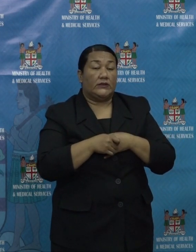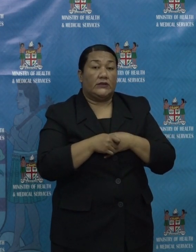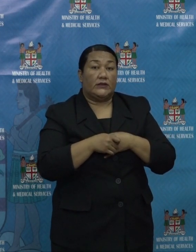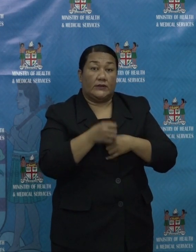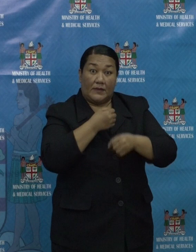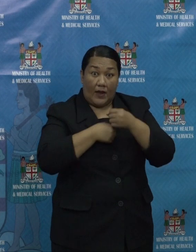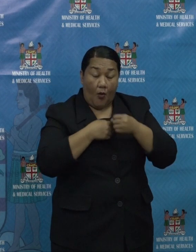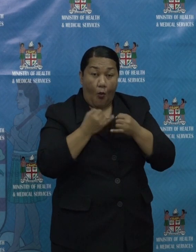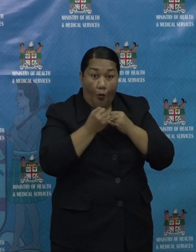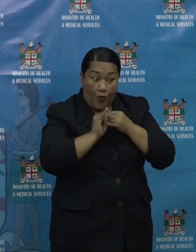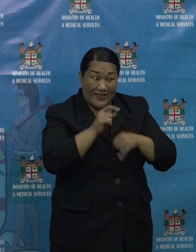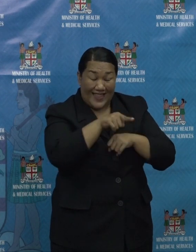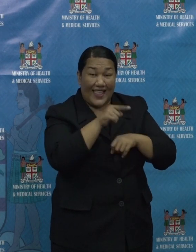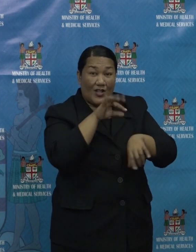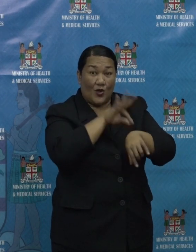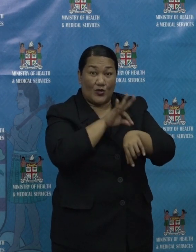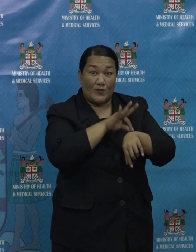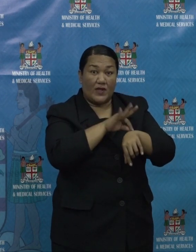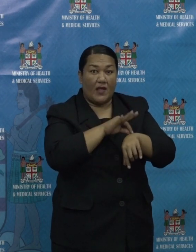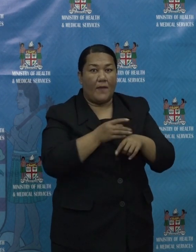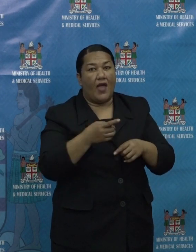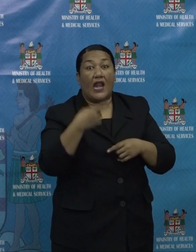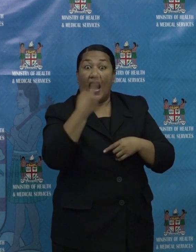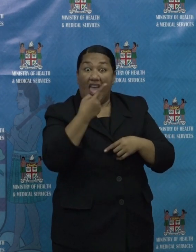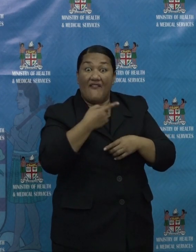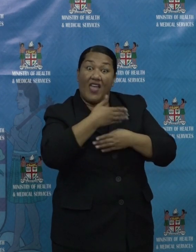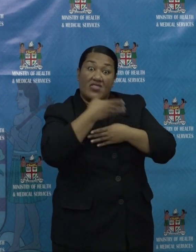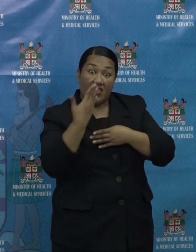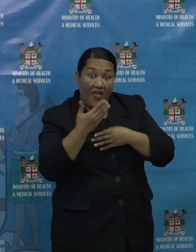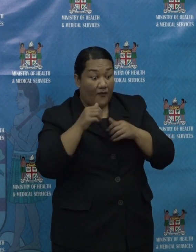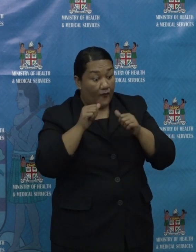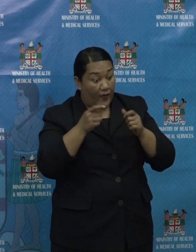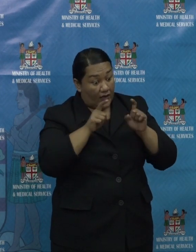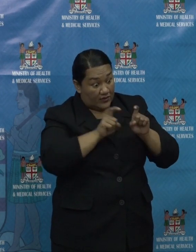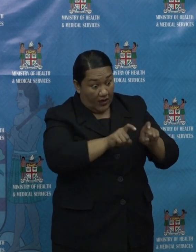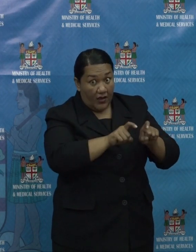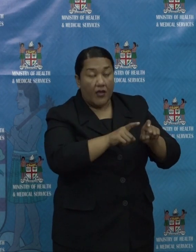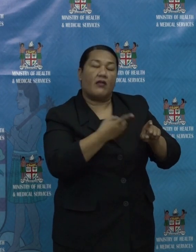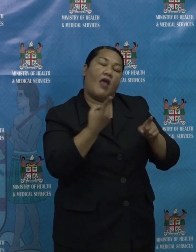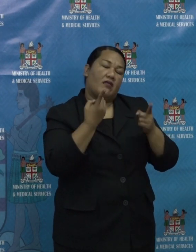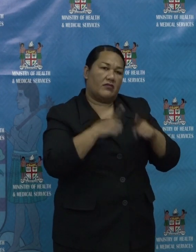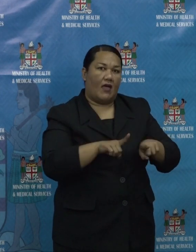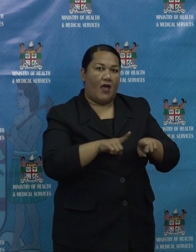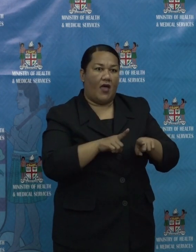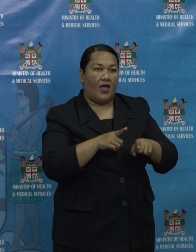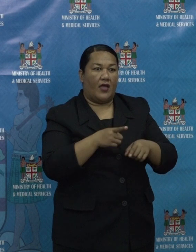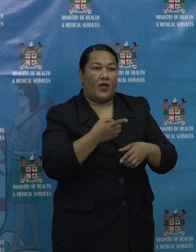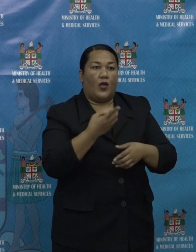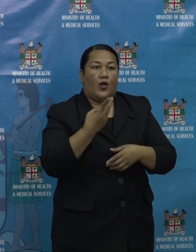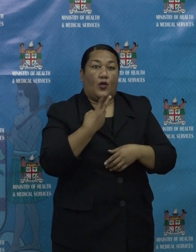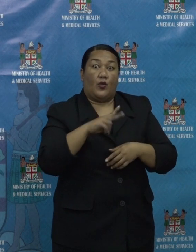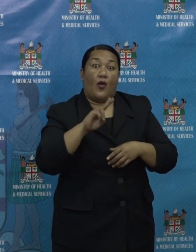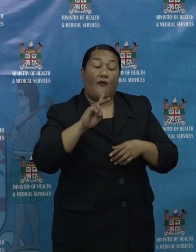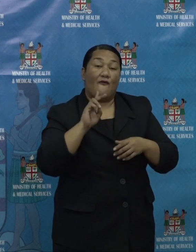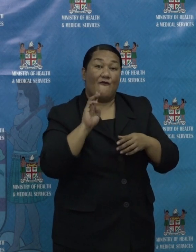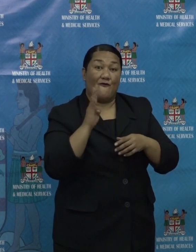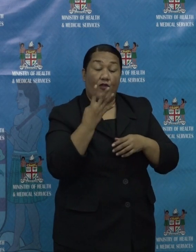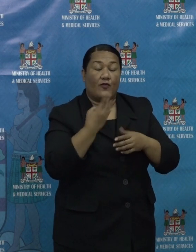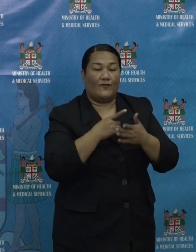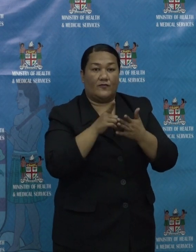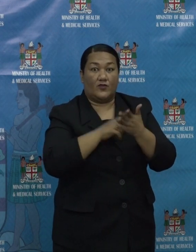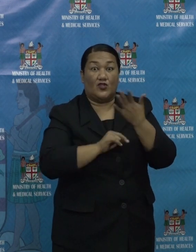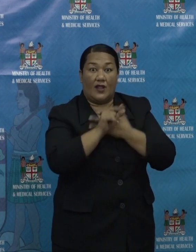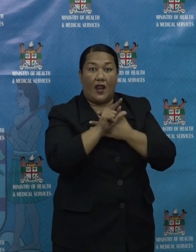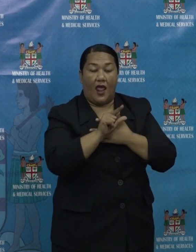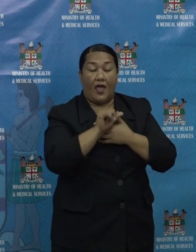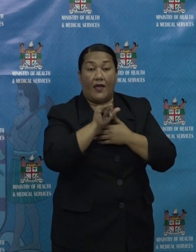worsened in the hospital, and she died 11 days after admission on the 24th of July. Her family reported that she had cough, fever,